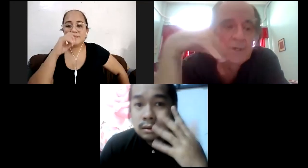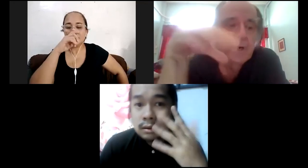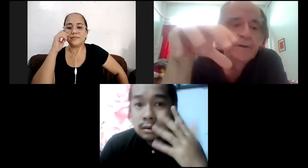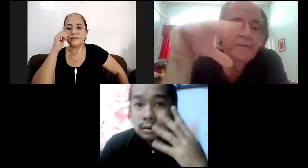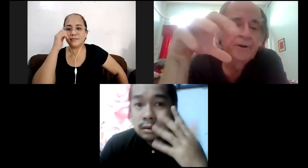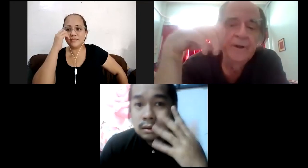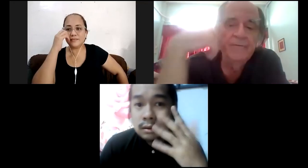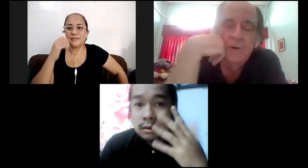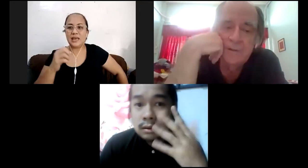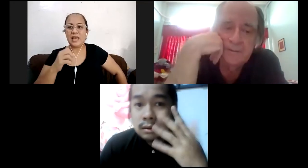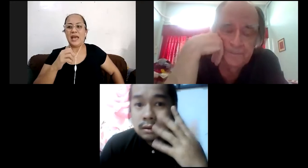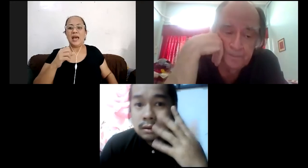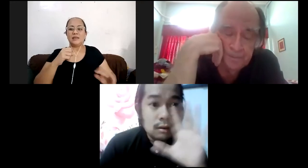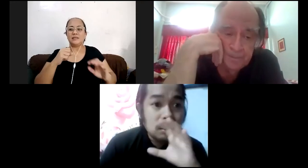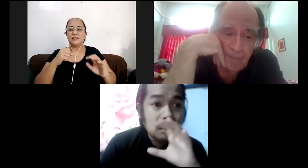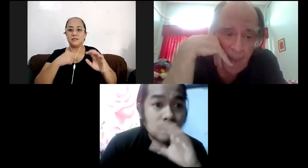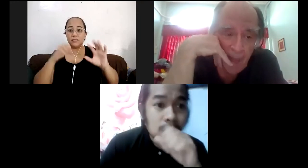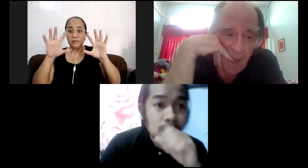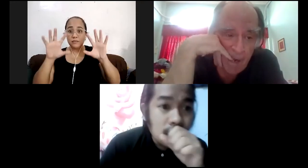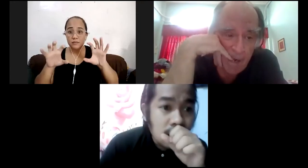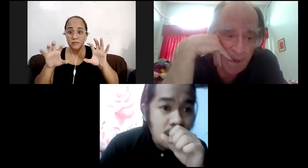I'm sorry, the screen froze.